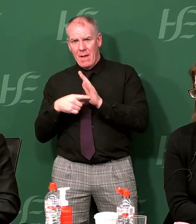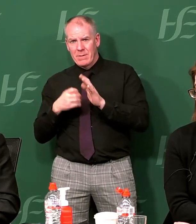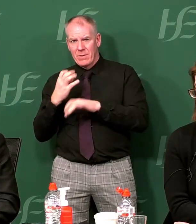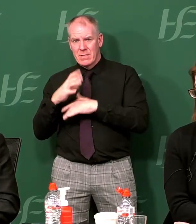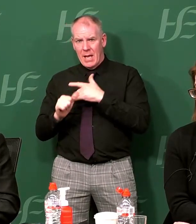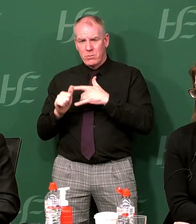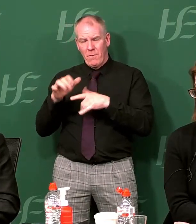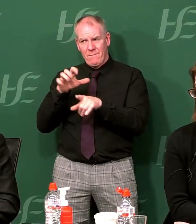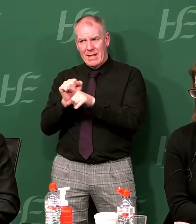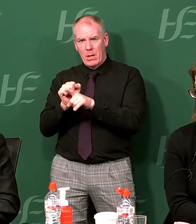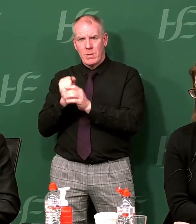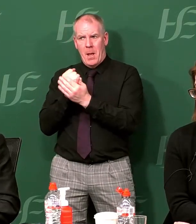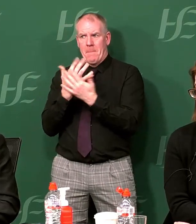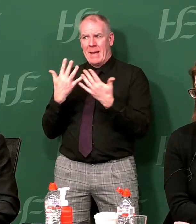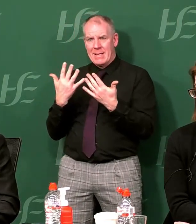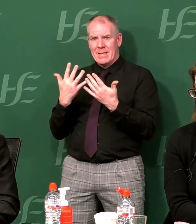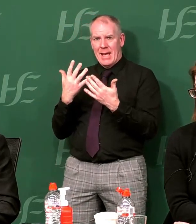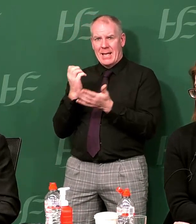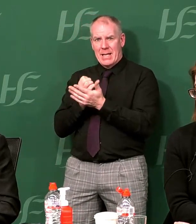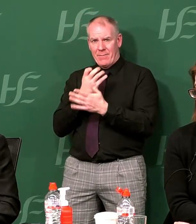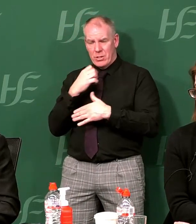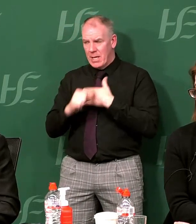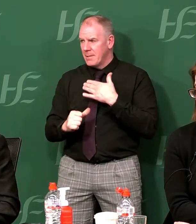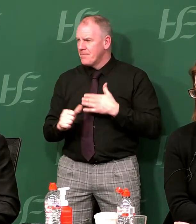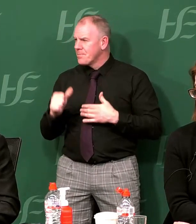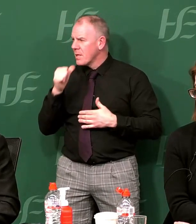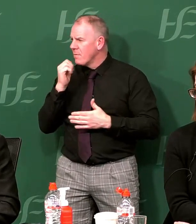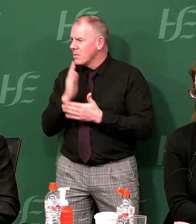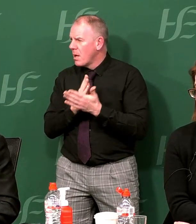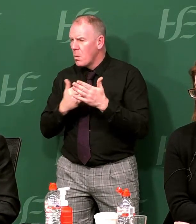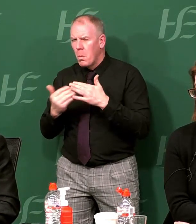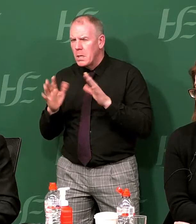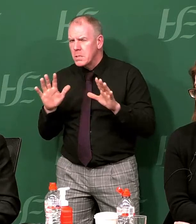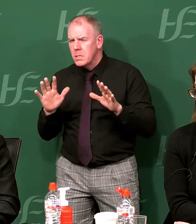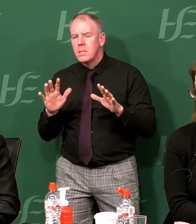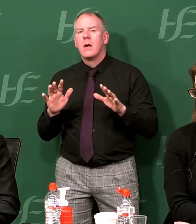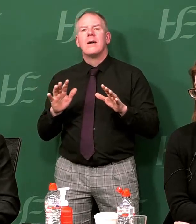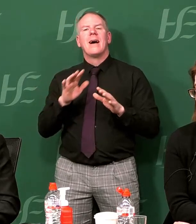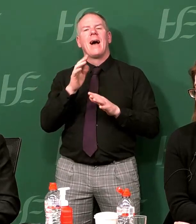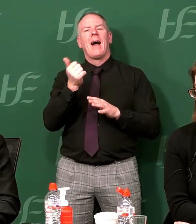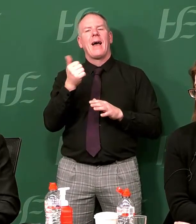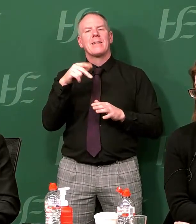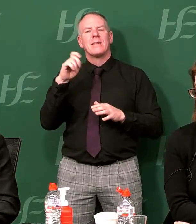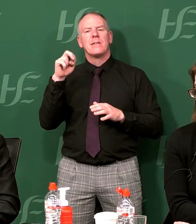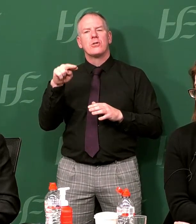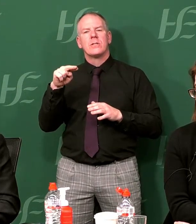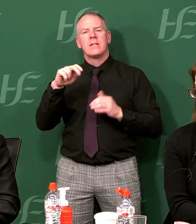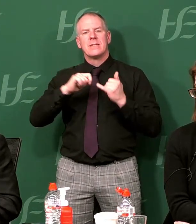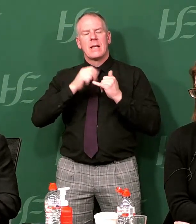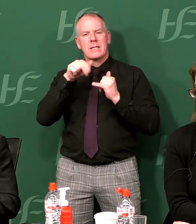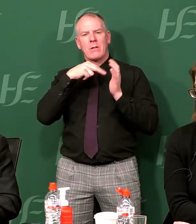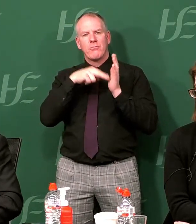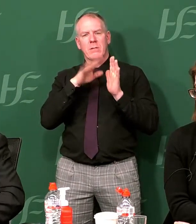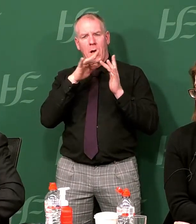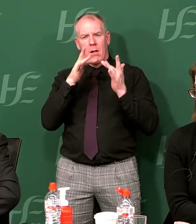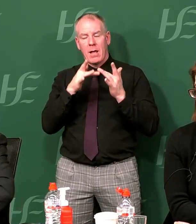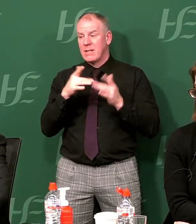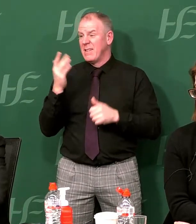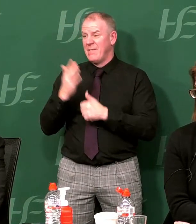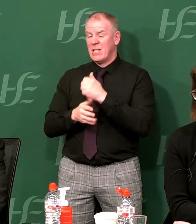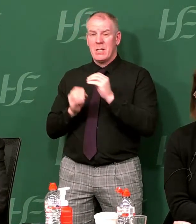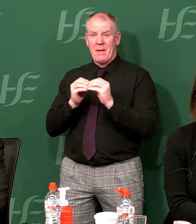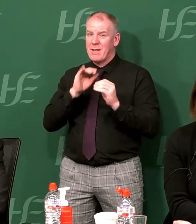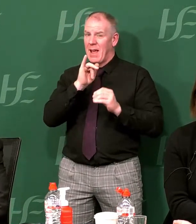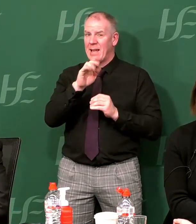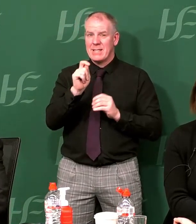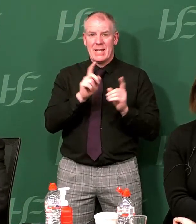how many cases there are? Sorry, the first part of the question, when what might be? When the antigen tests can be registered online? Okay, as I said earlier on, our